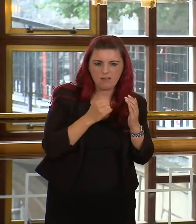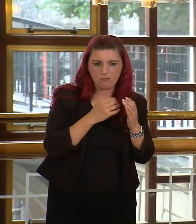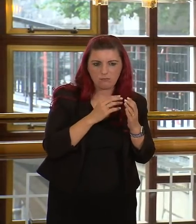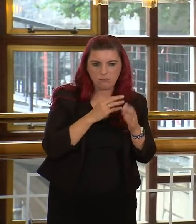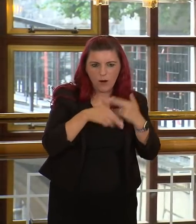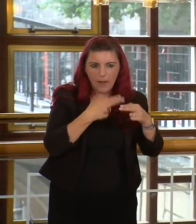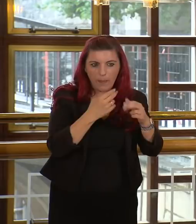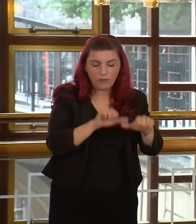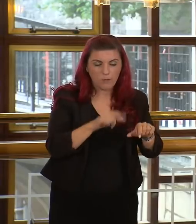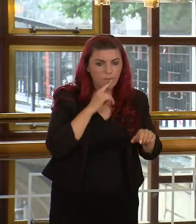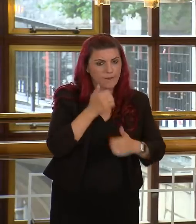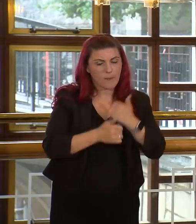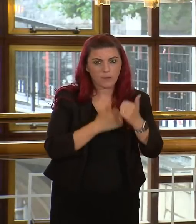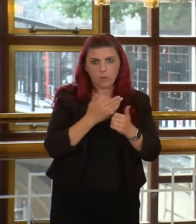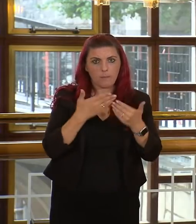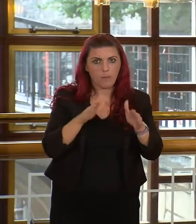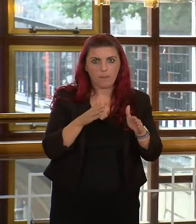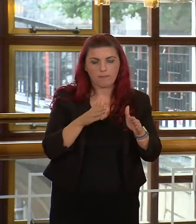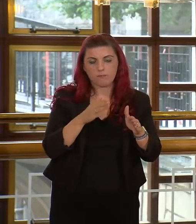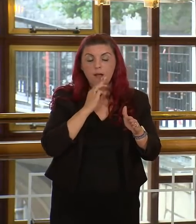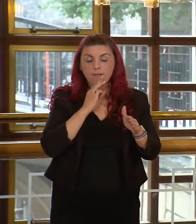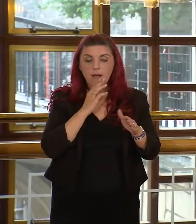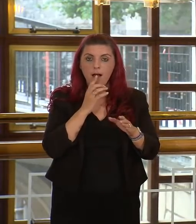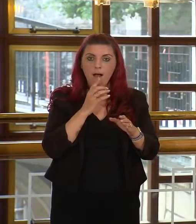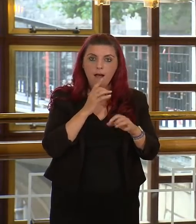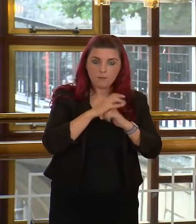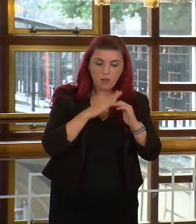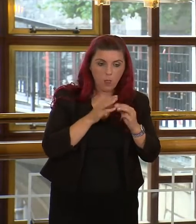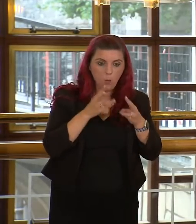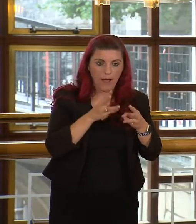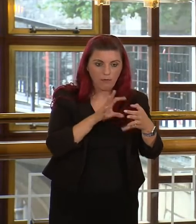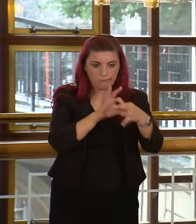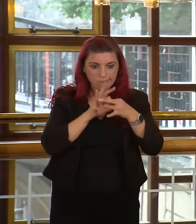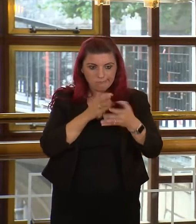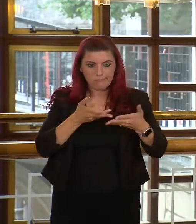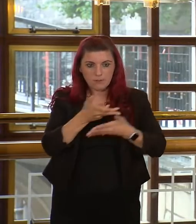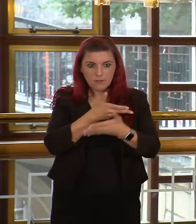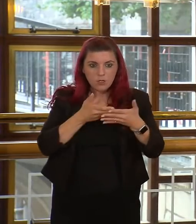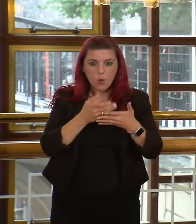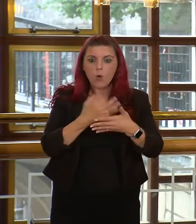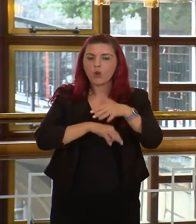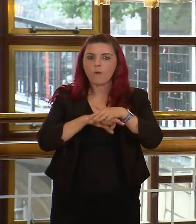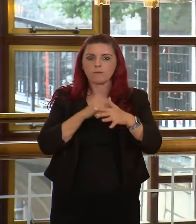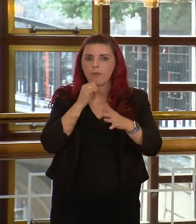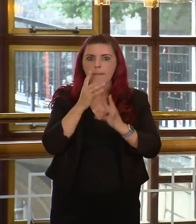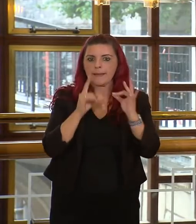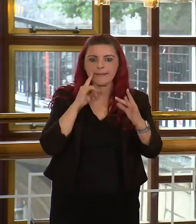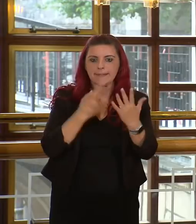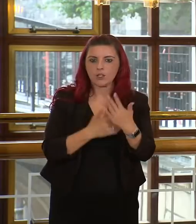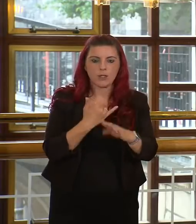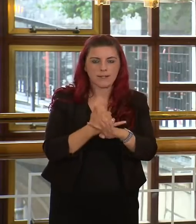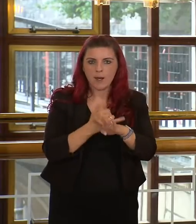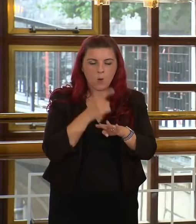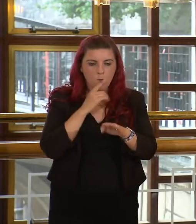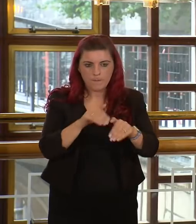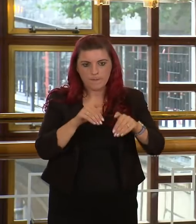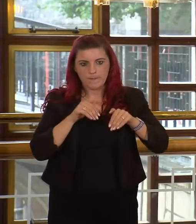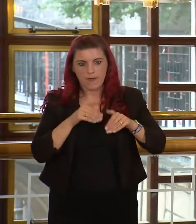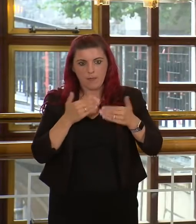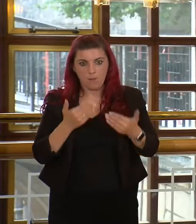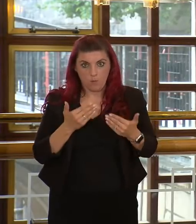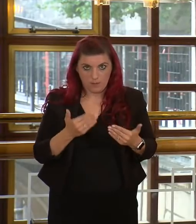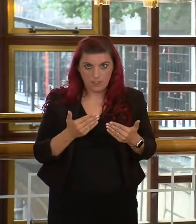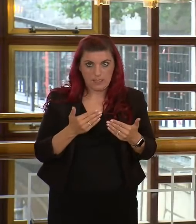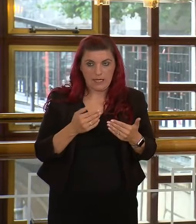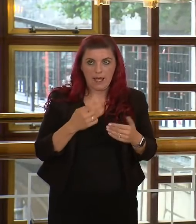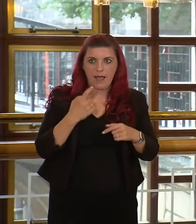way they're engaging. So government, I suppose, made its decision in relation to stepping back from the existing agreement and